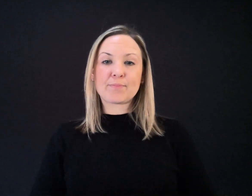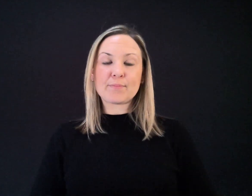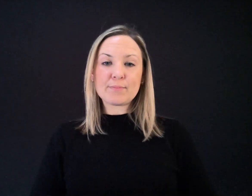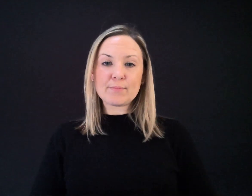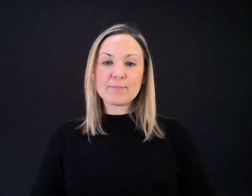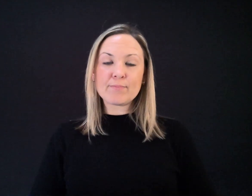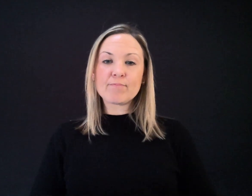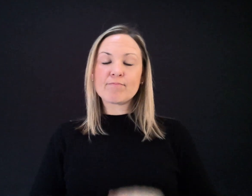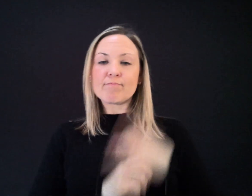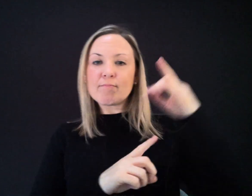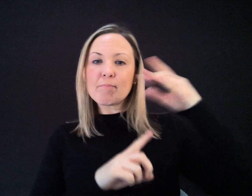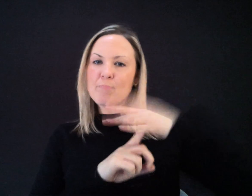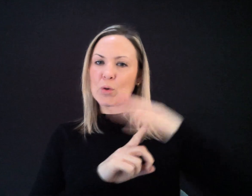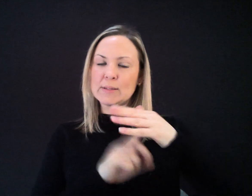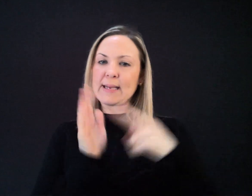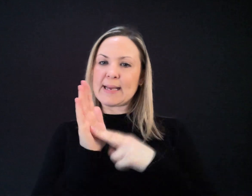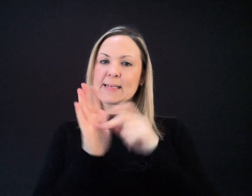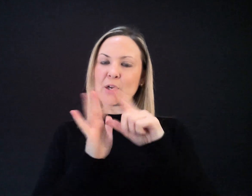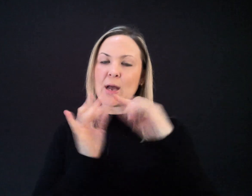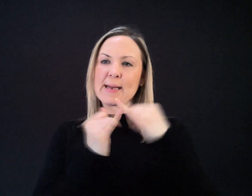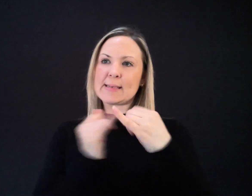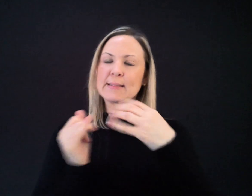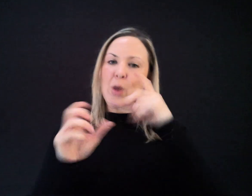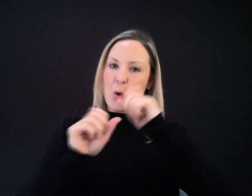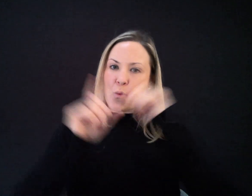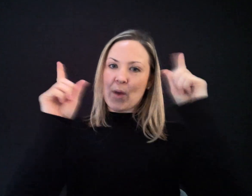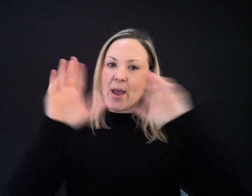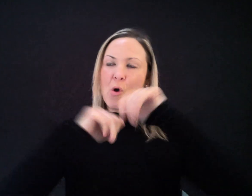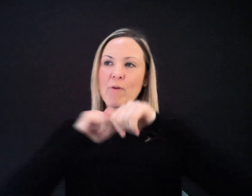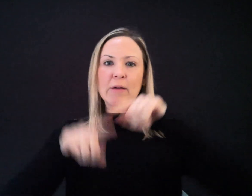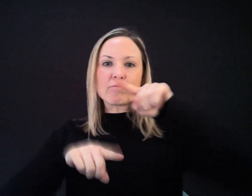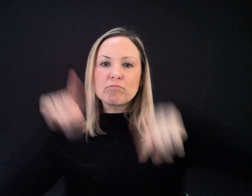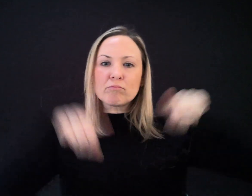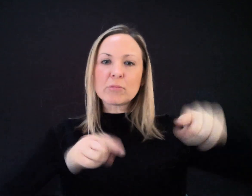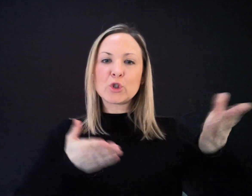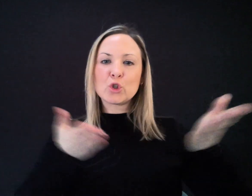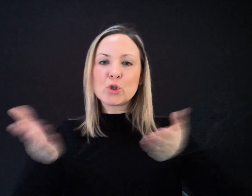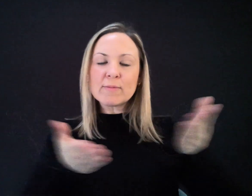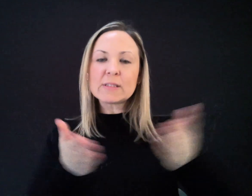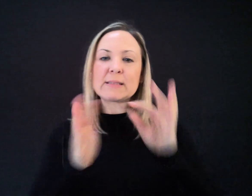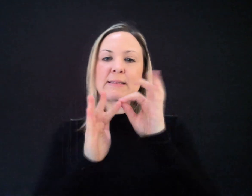It's important that the NDIS is aware of the range of services, products, and supports that deafblind